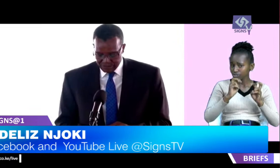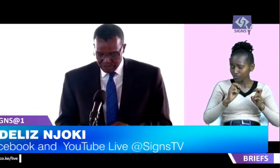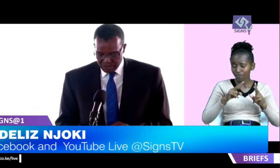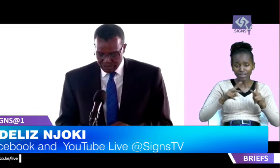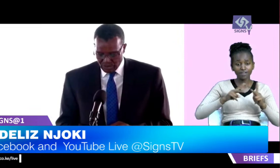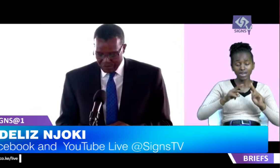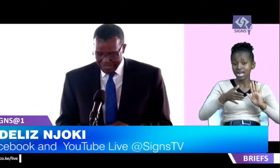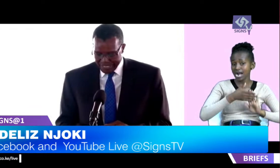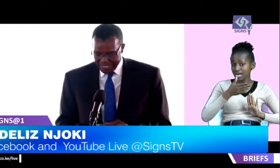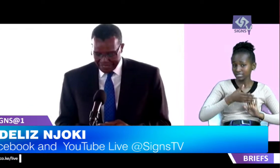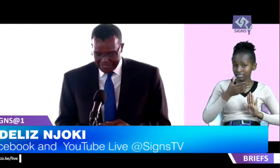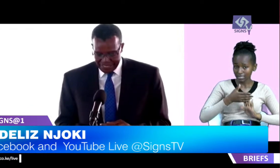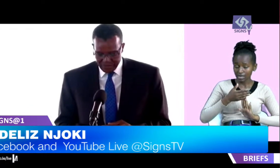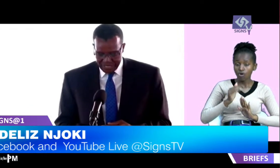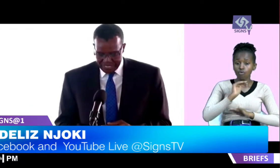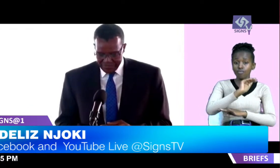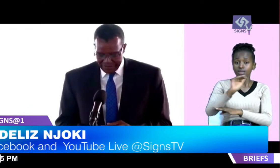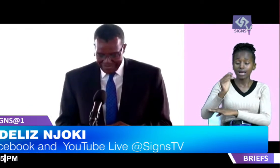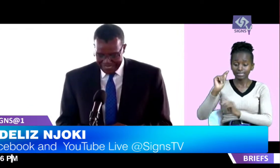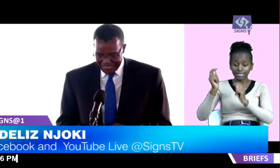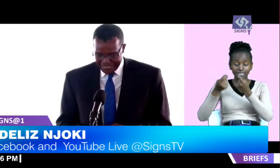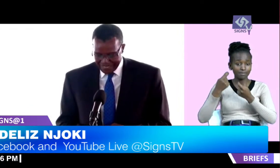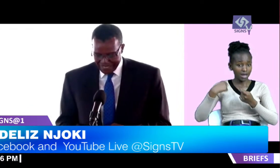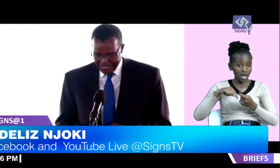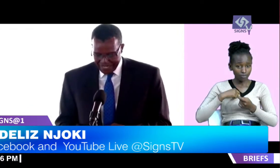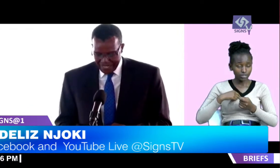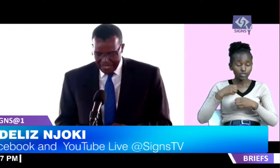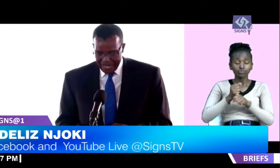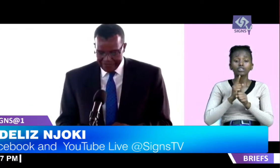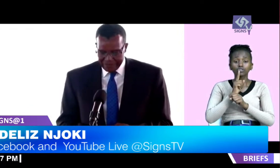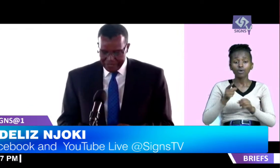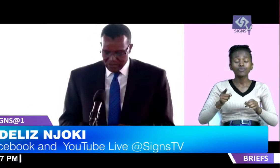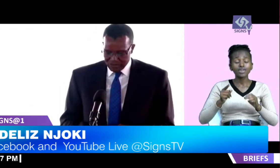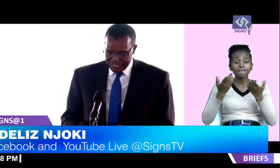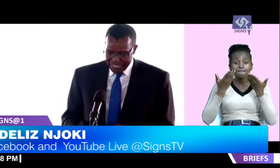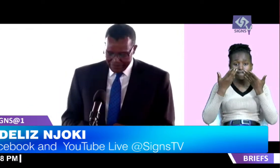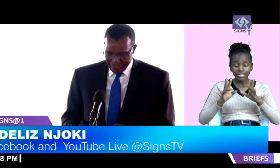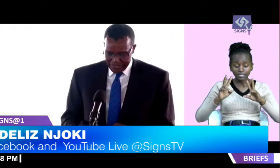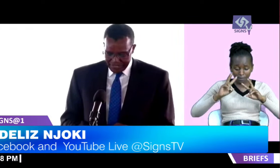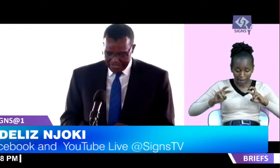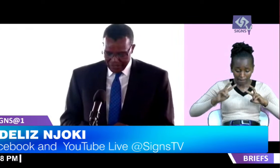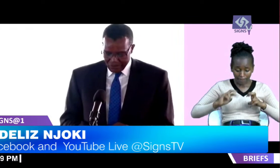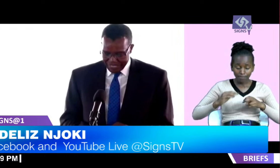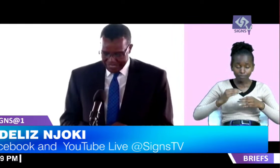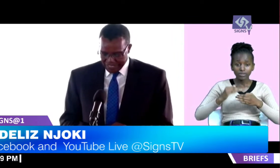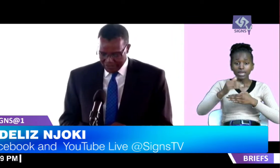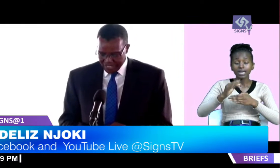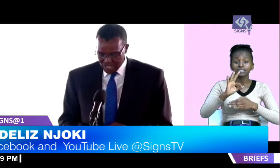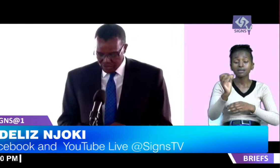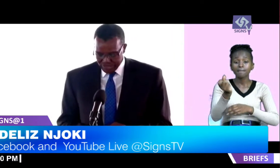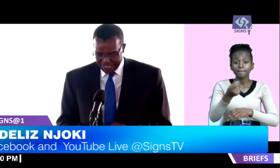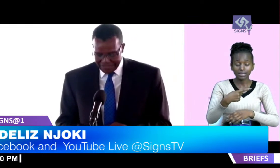team to complete the exercise within 3 months. However, because of the depth and the complexity of the issues that